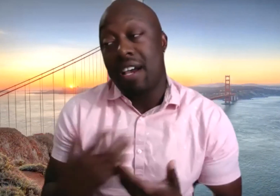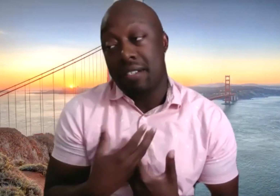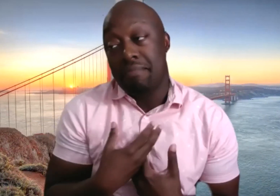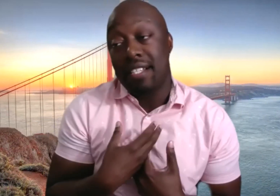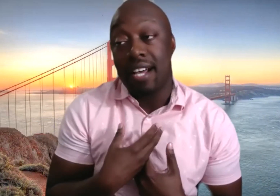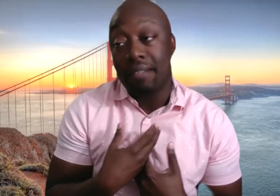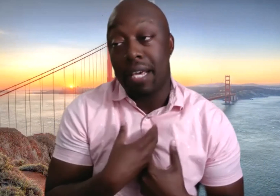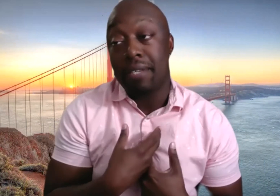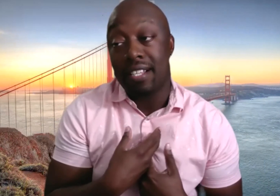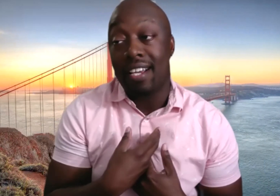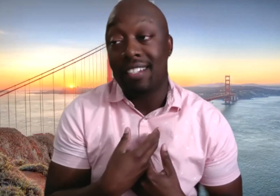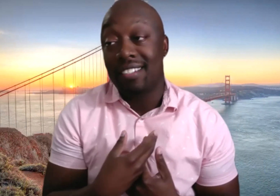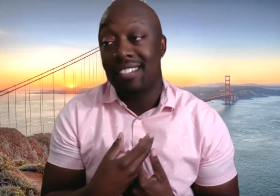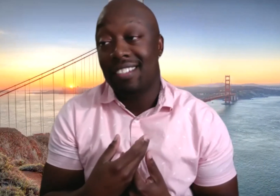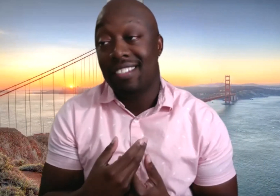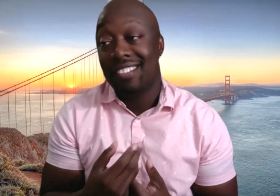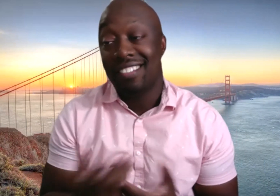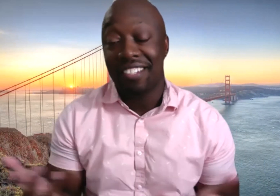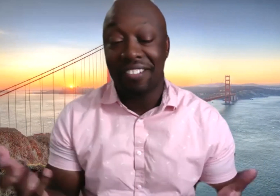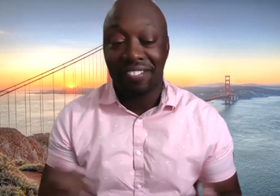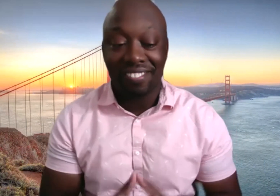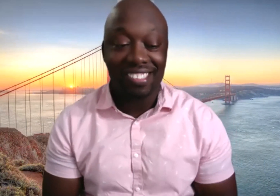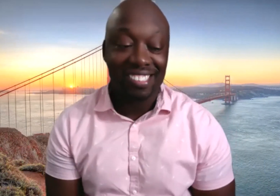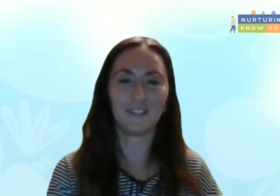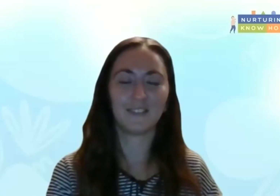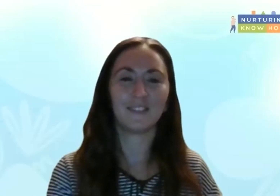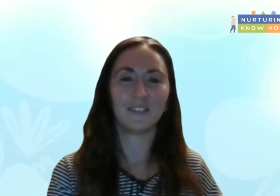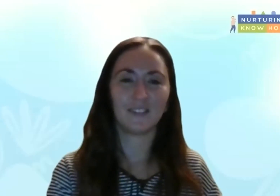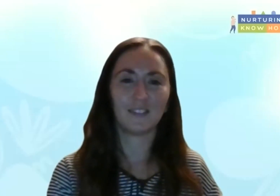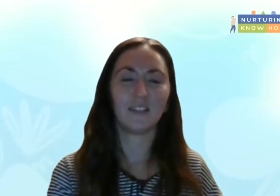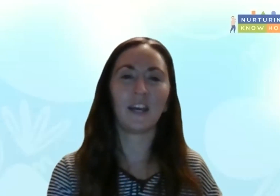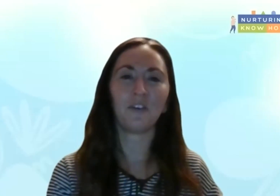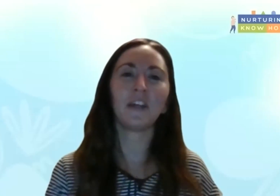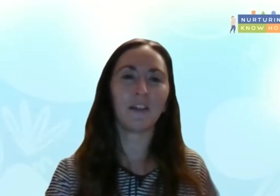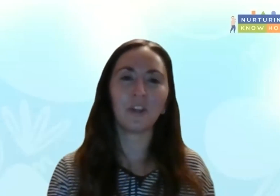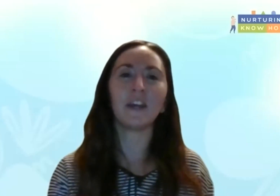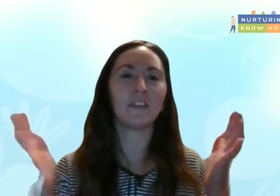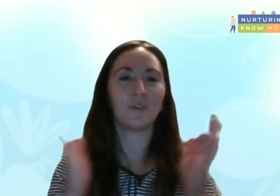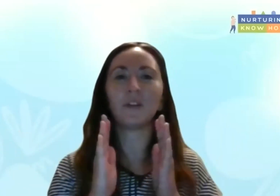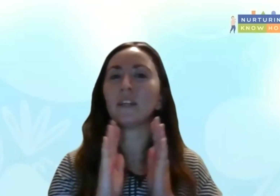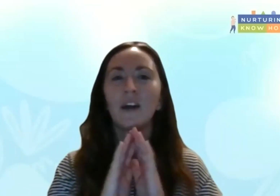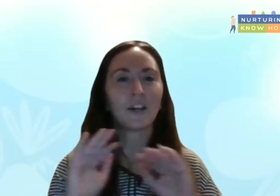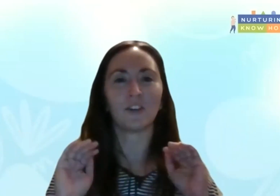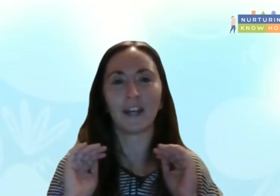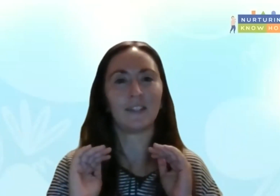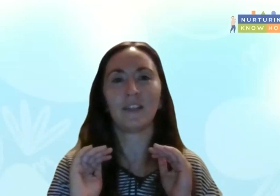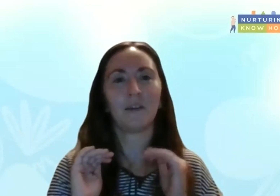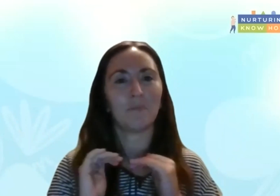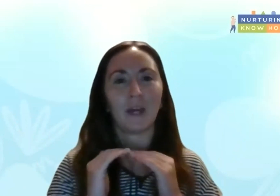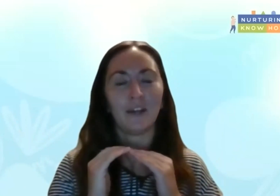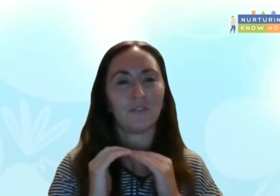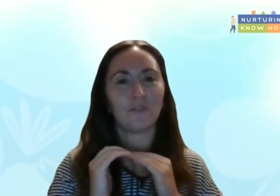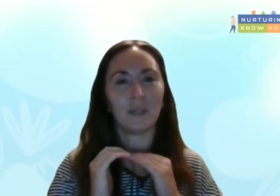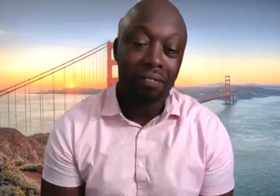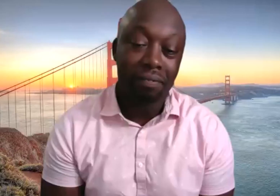is my sign, baby sign. So yeah, just I really like the whole like not correcting